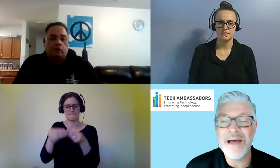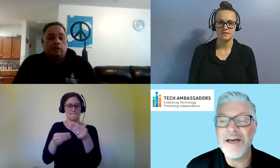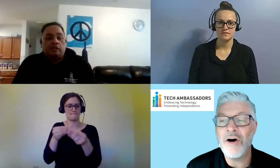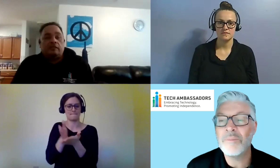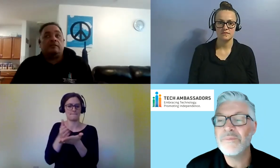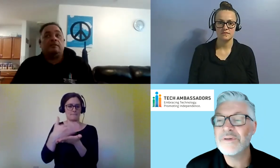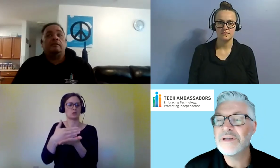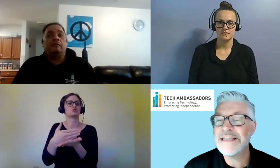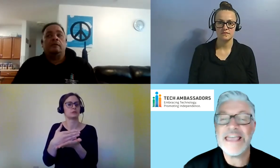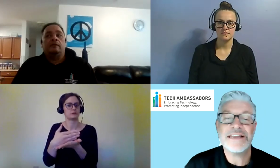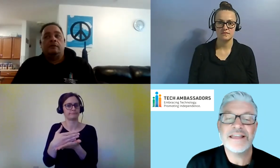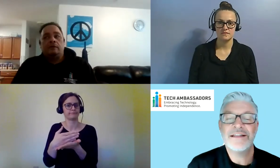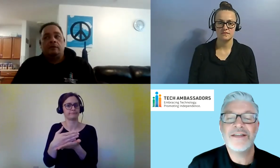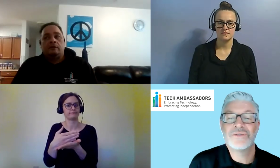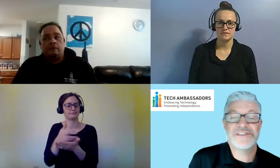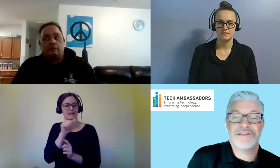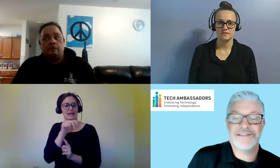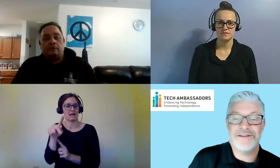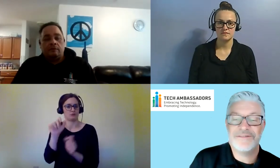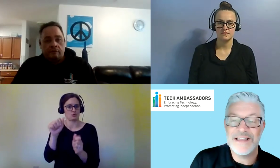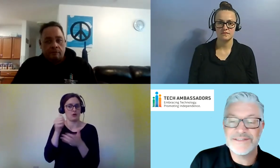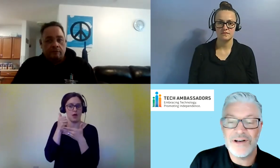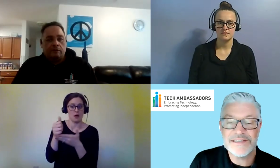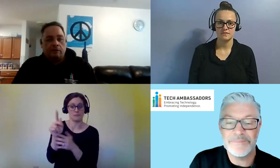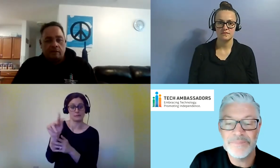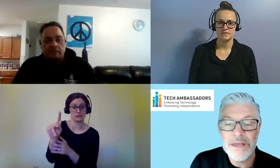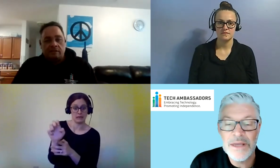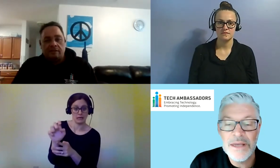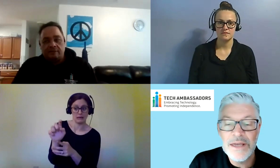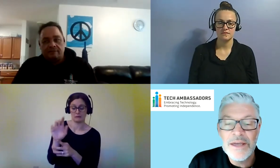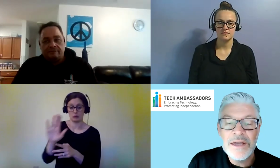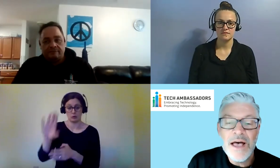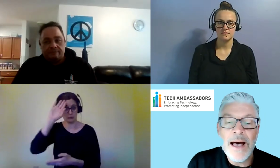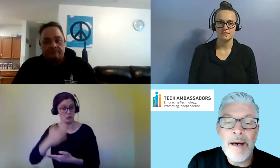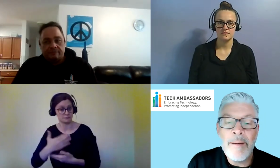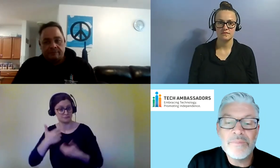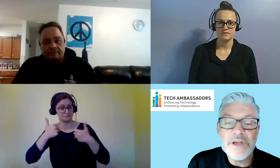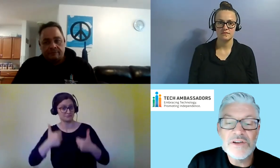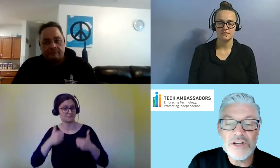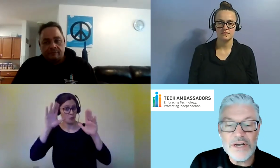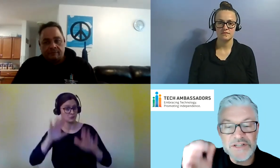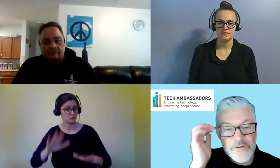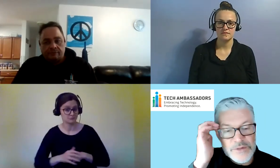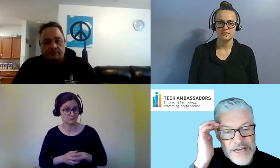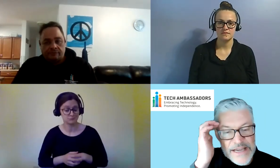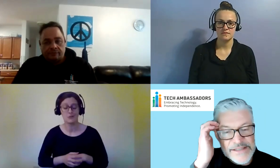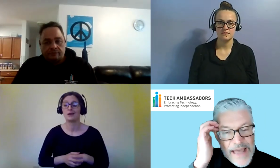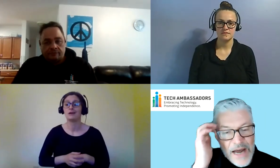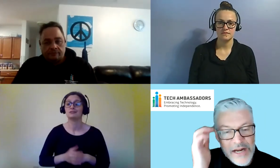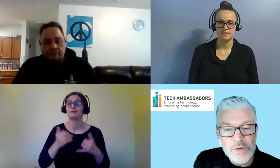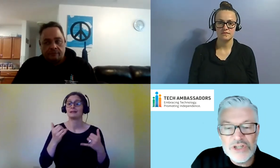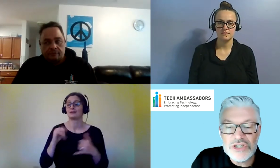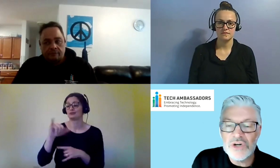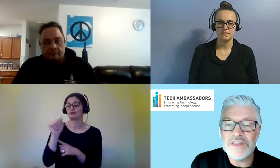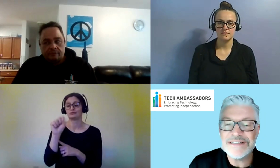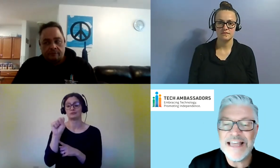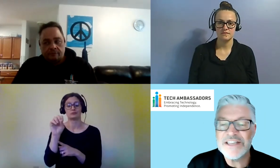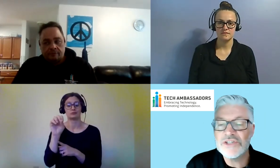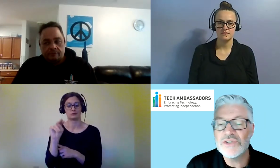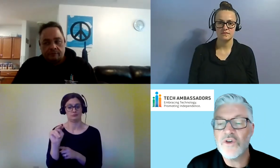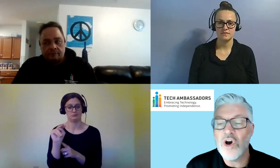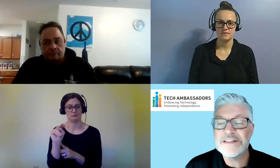things that might Good. help Kate and her son. So that's awesome. Good. Here's a question from Jason. How do you ensure